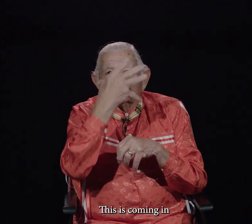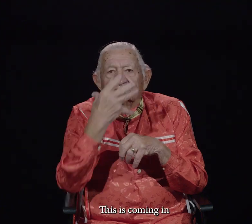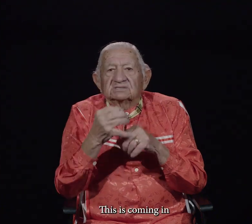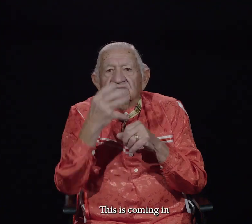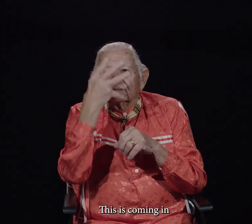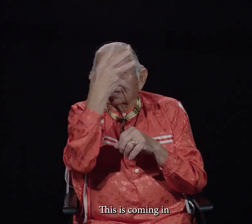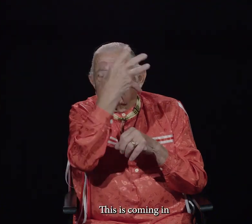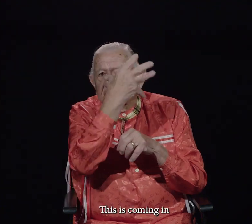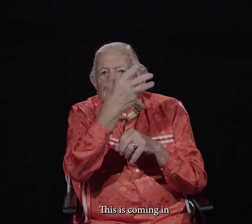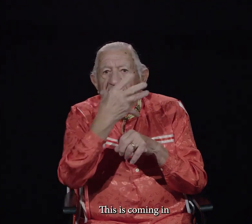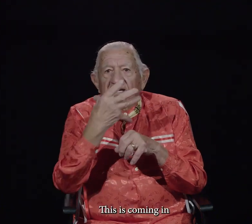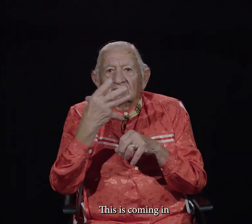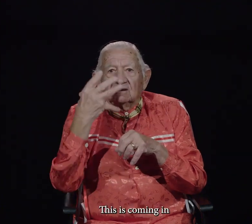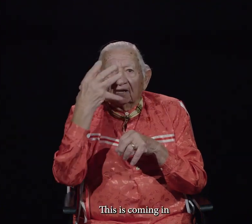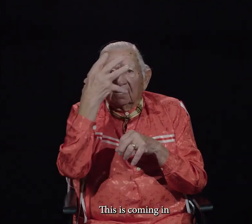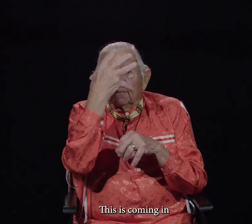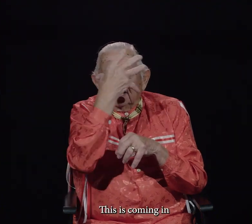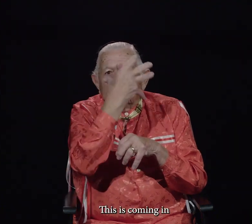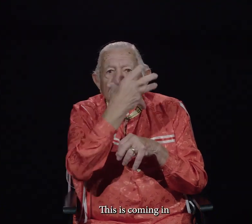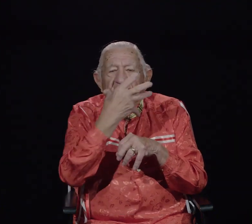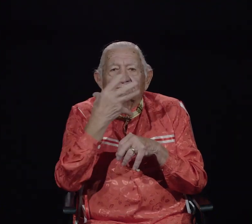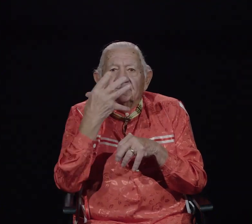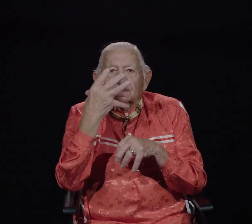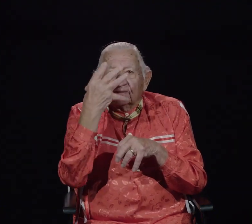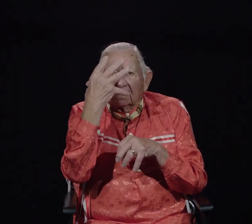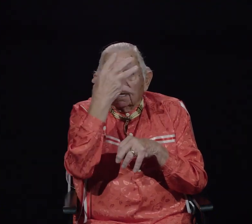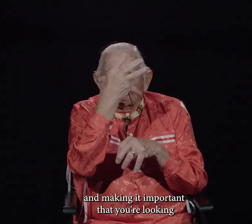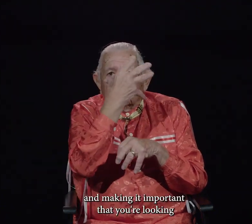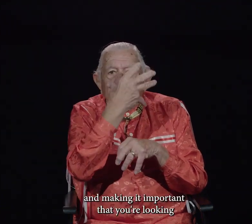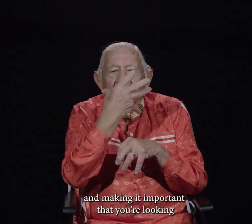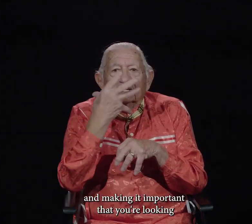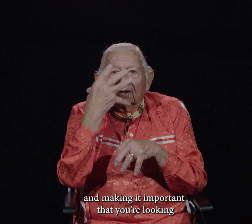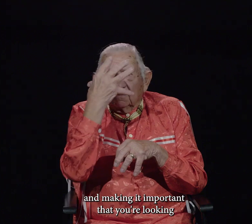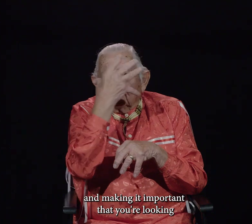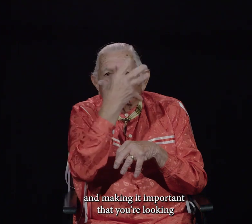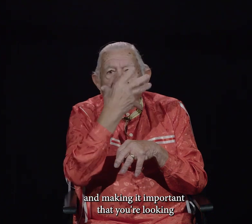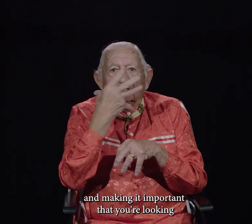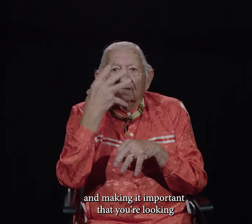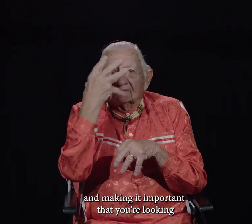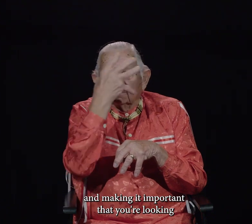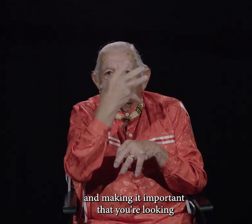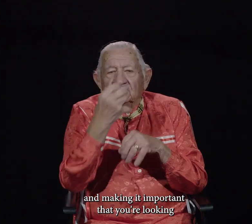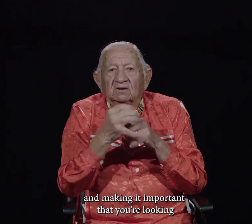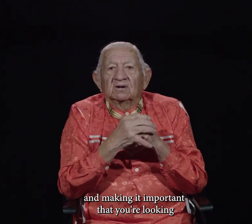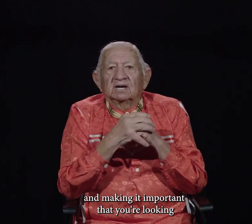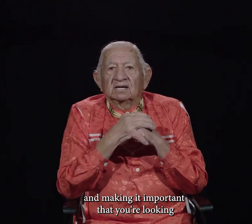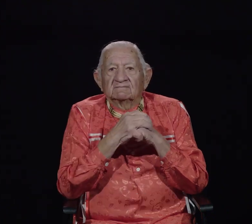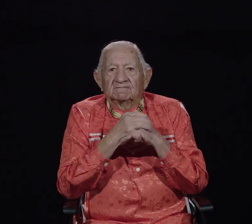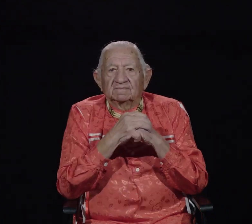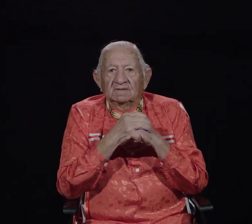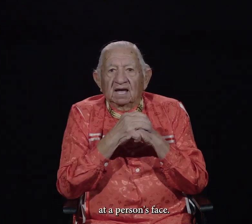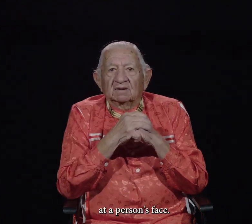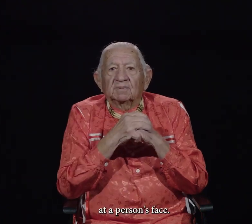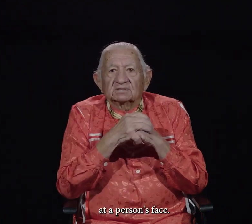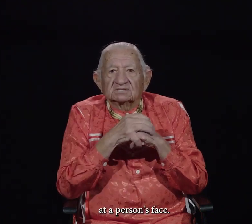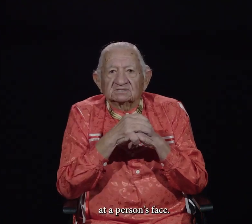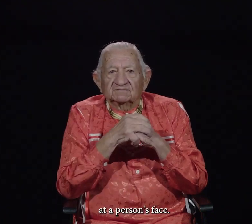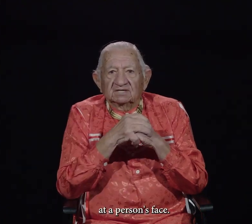This is coming in and making it important that you're looking at a person's